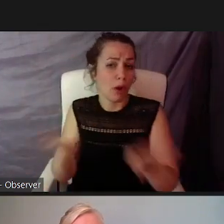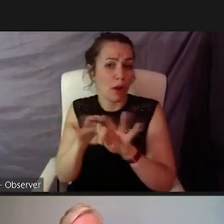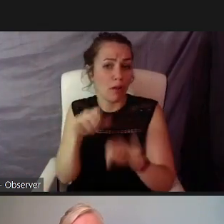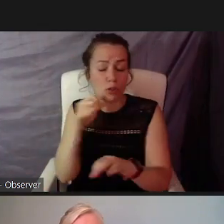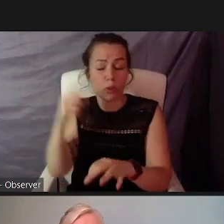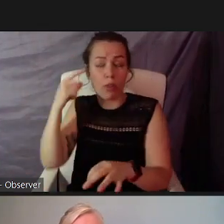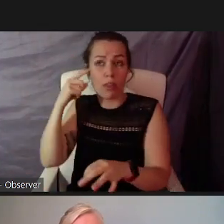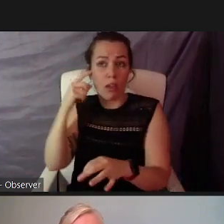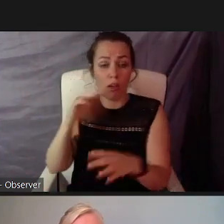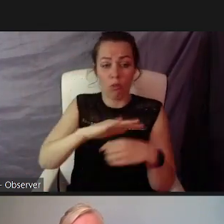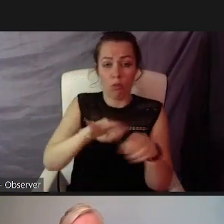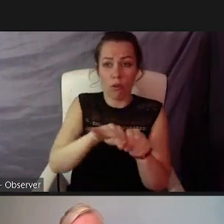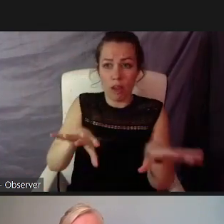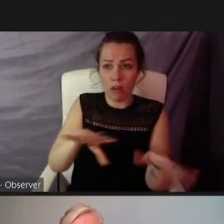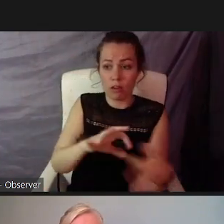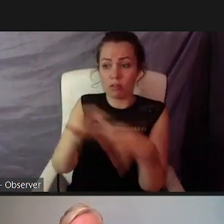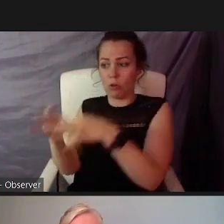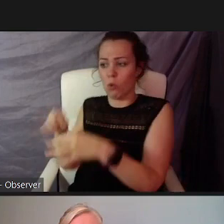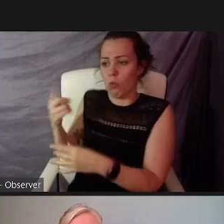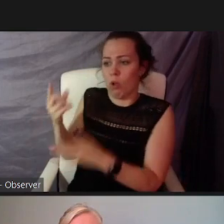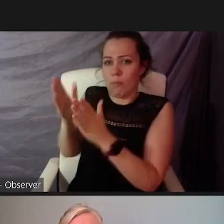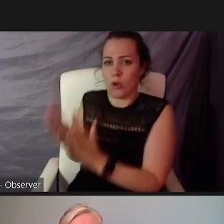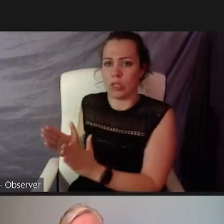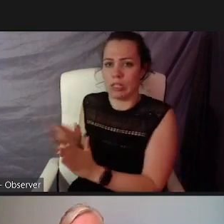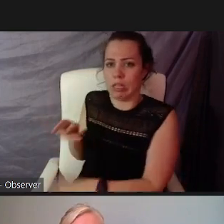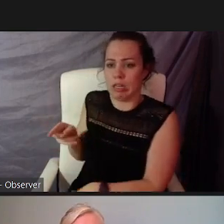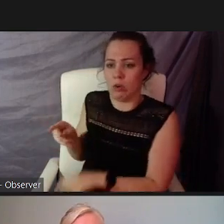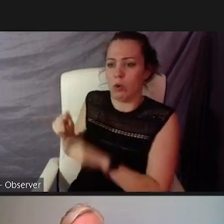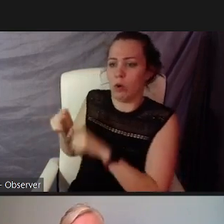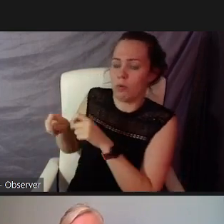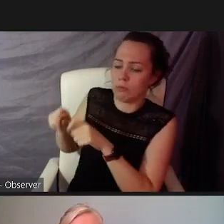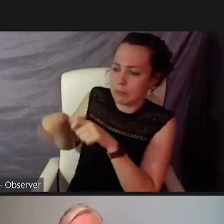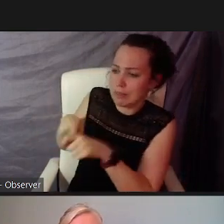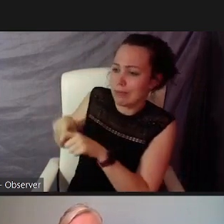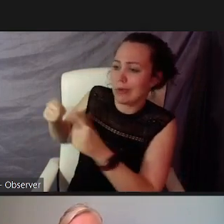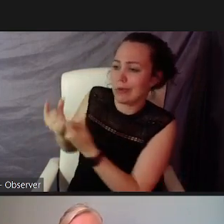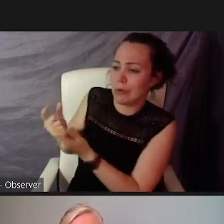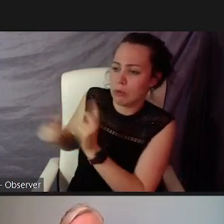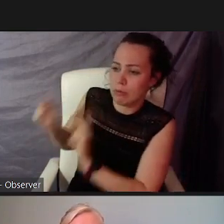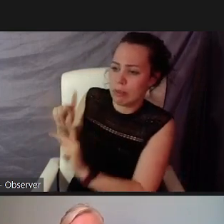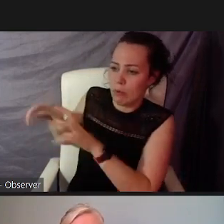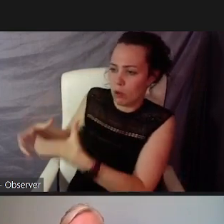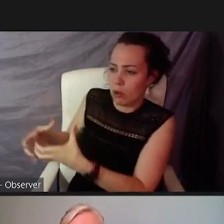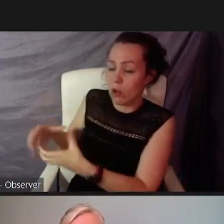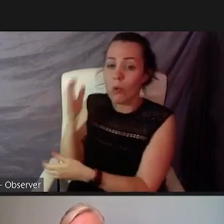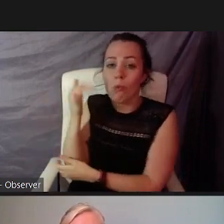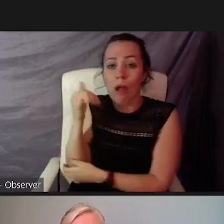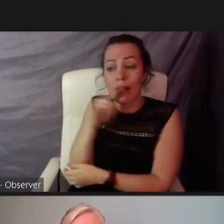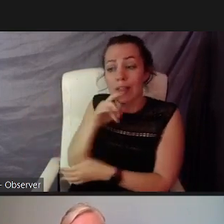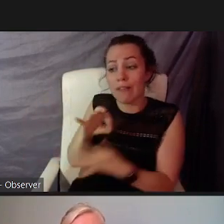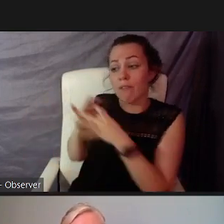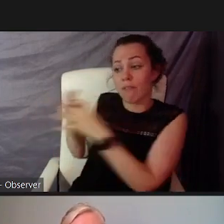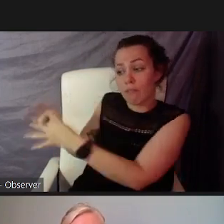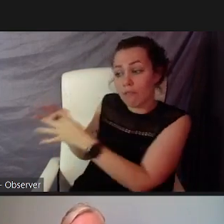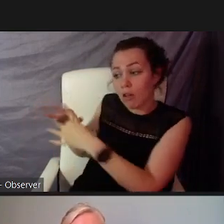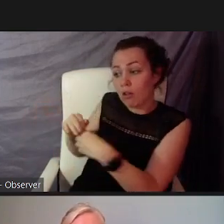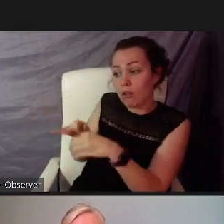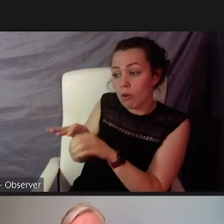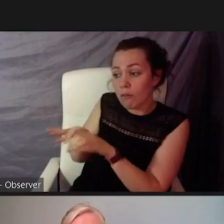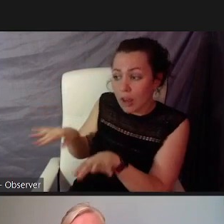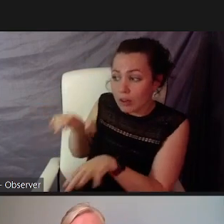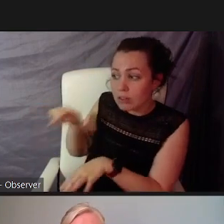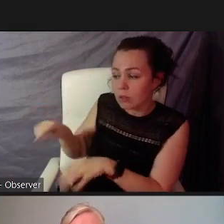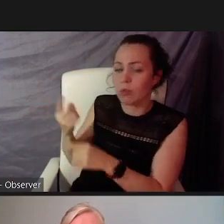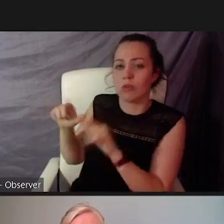a particular identity group because it can affect acts of discrimination towards that group or people who might be perceived